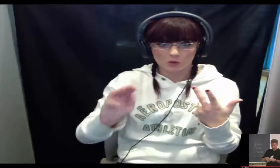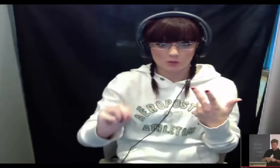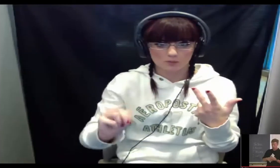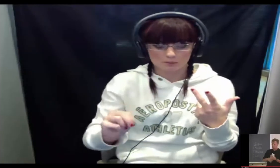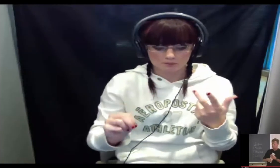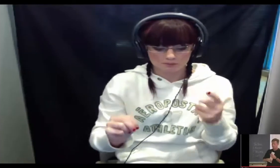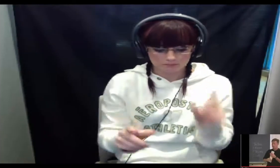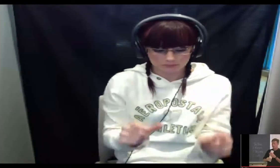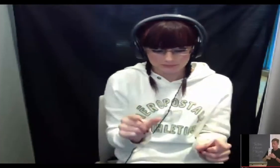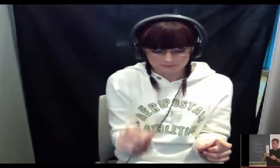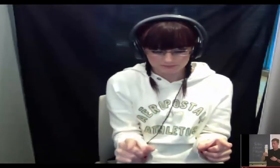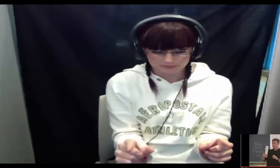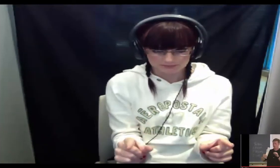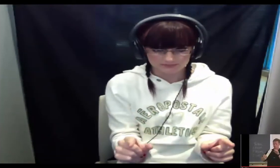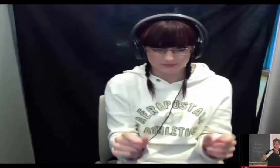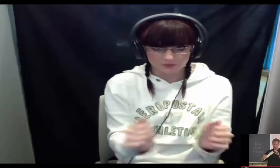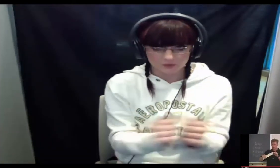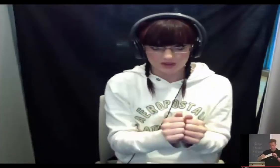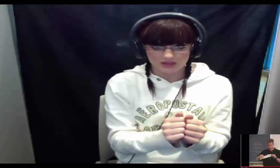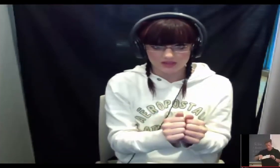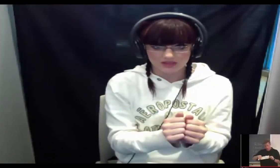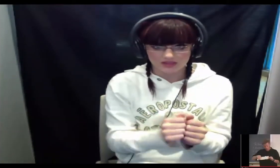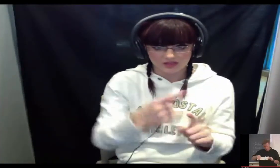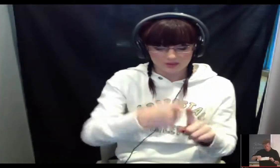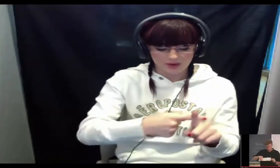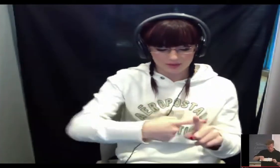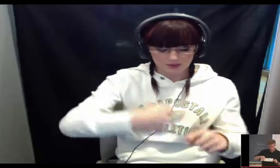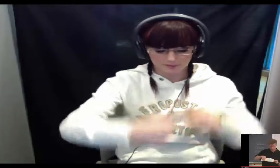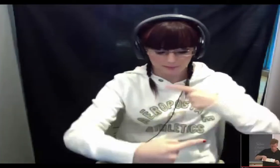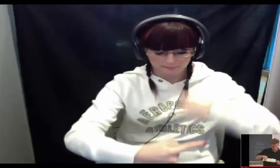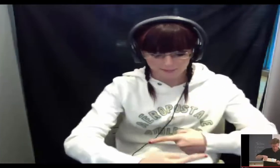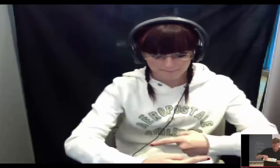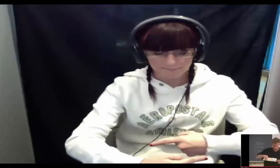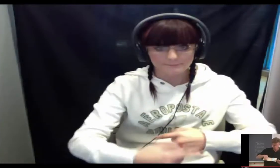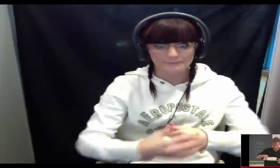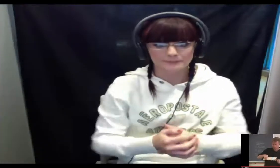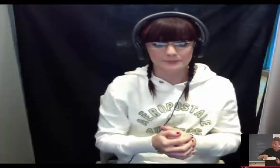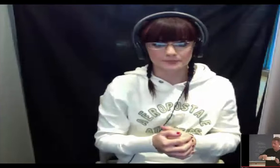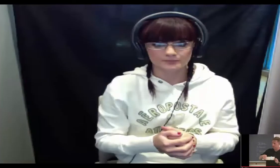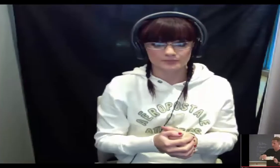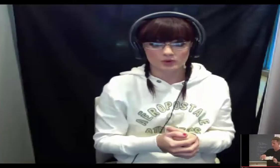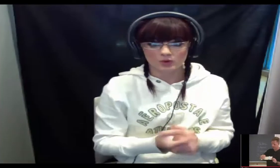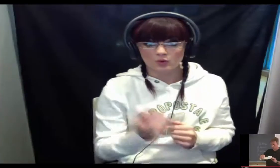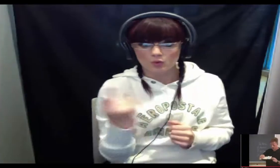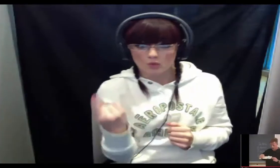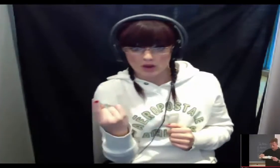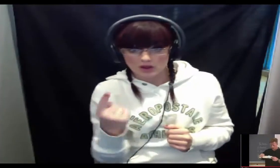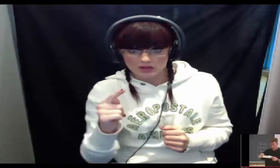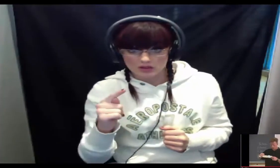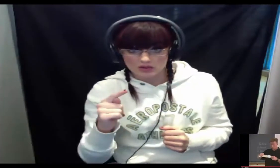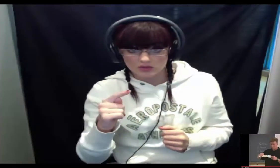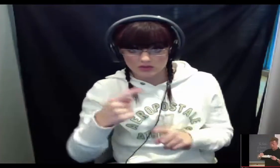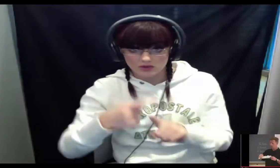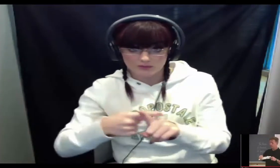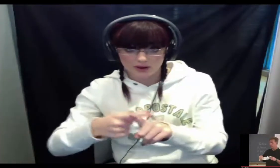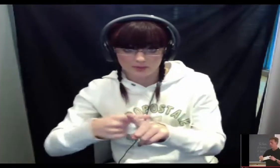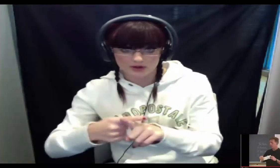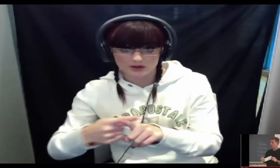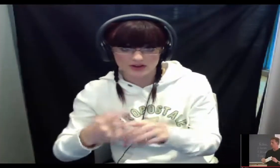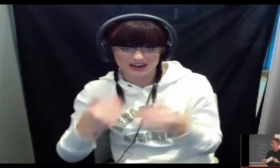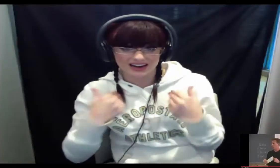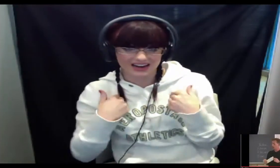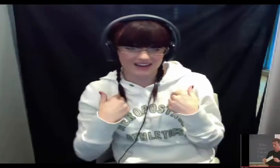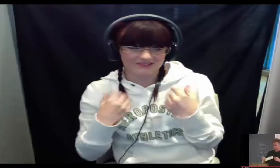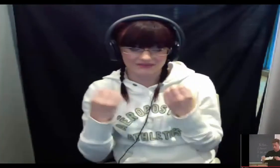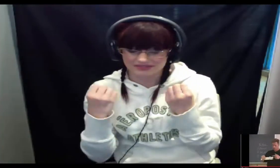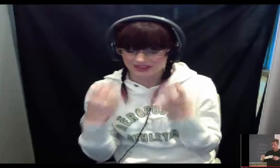across there. What's the main difference between the two, though, is this. On one part of the thermometer, I took a bunch of this filter wool,